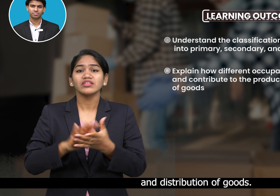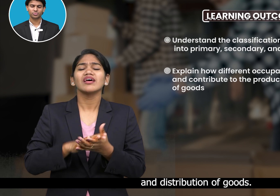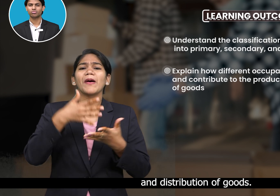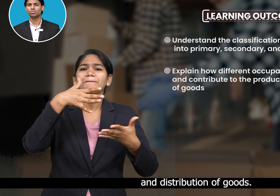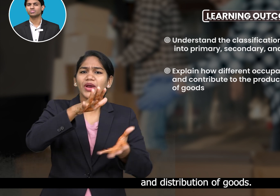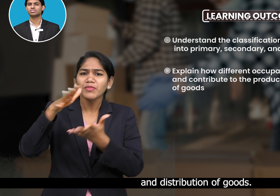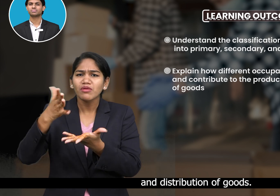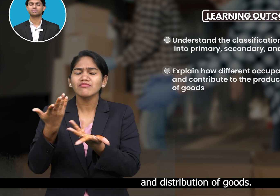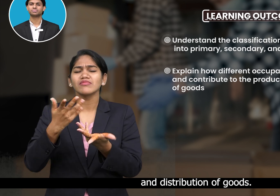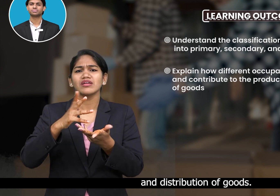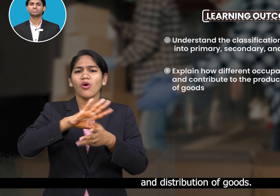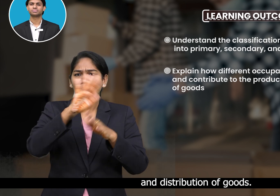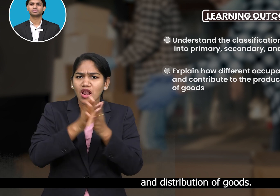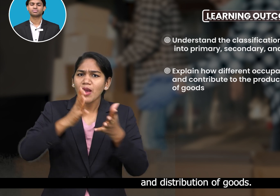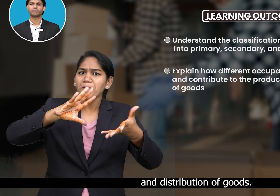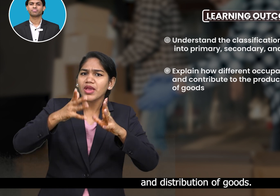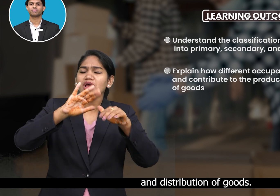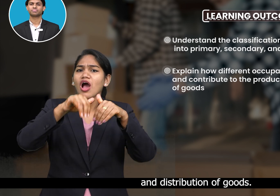distribution of goods.